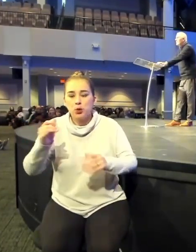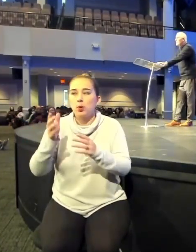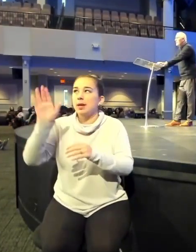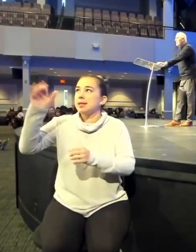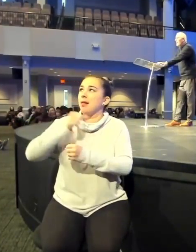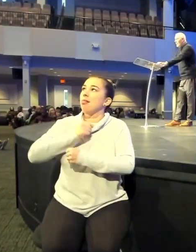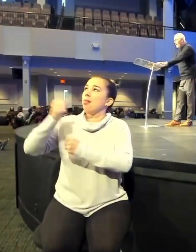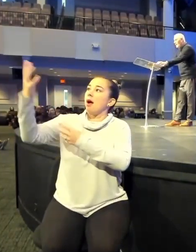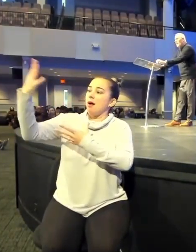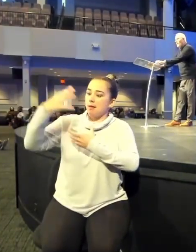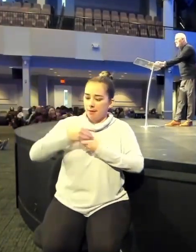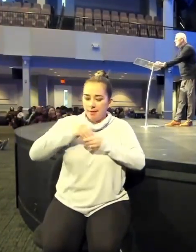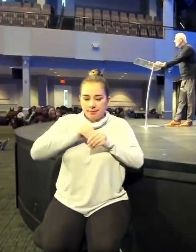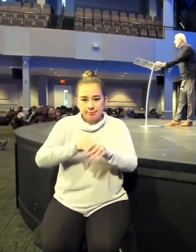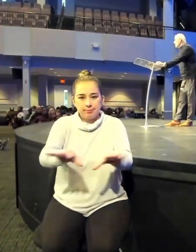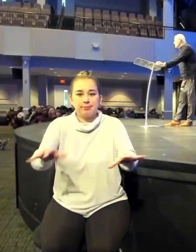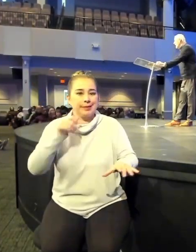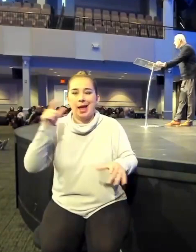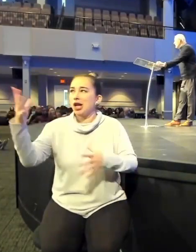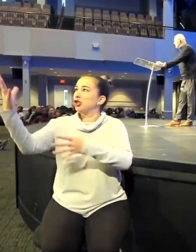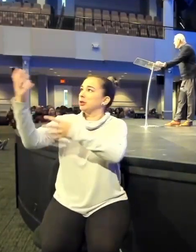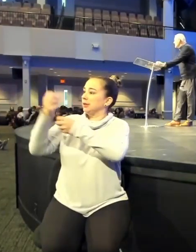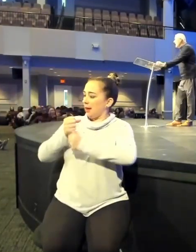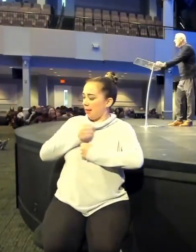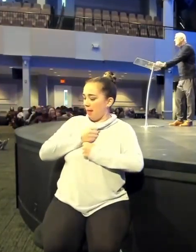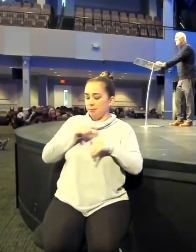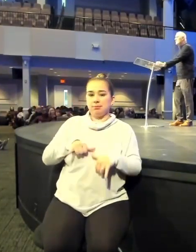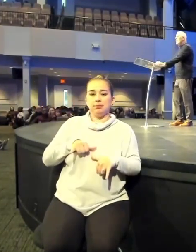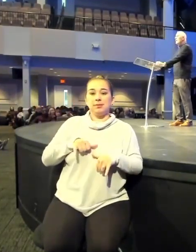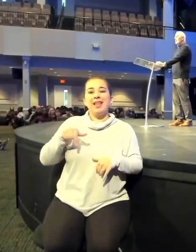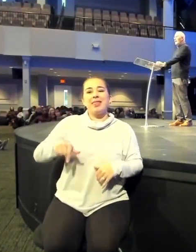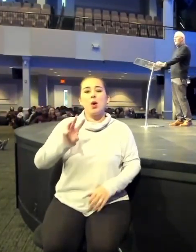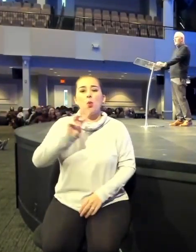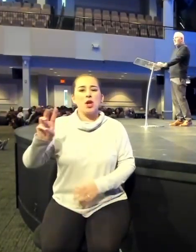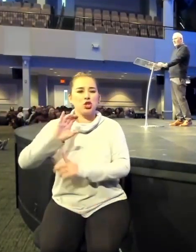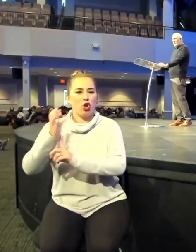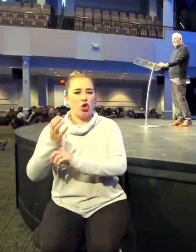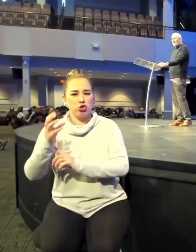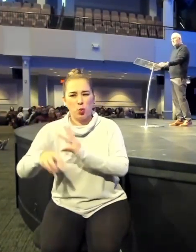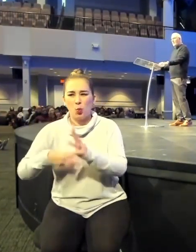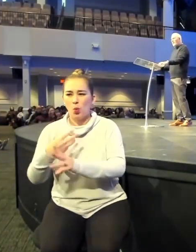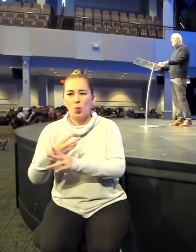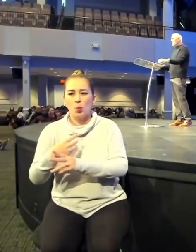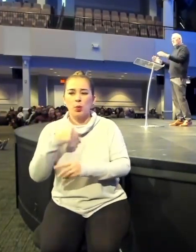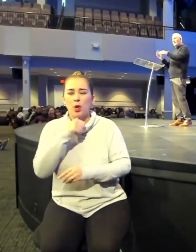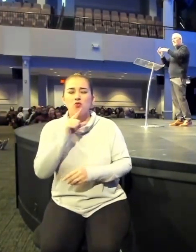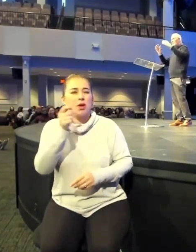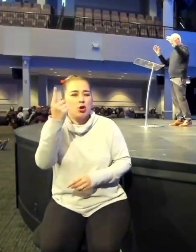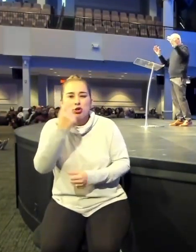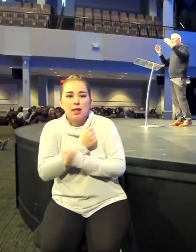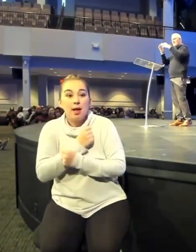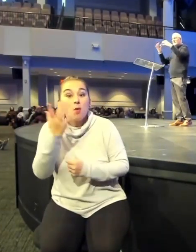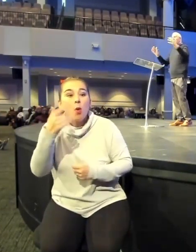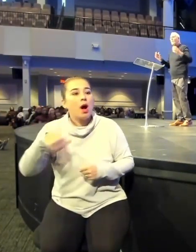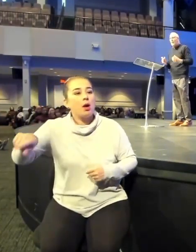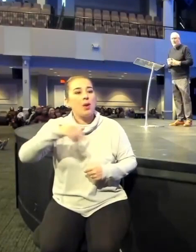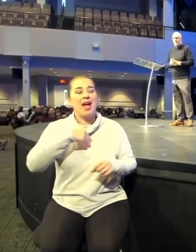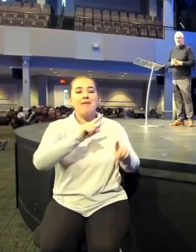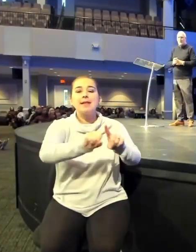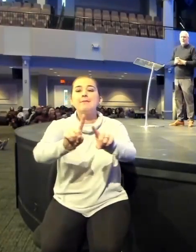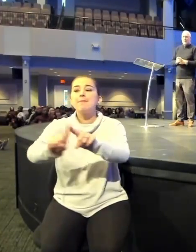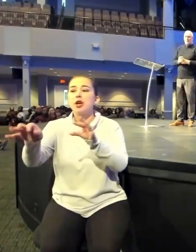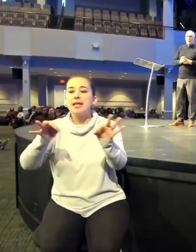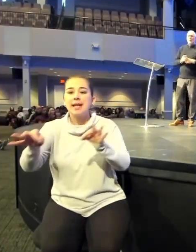people. And we here in our Western culture have a bit of a challenge understanding love fully because we have different definitions of the same